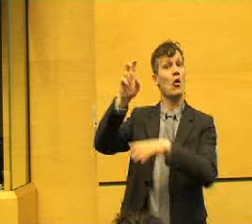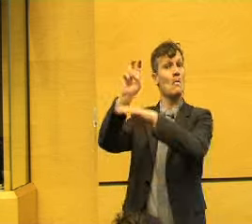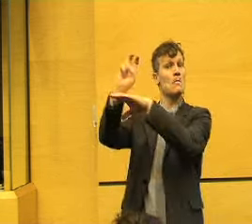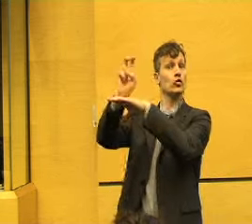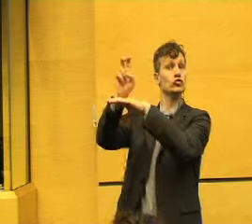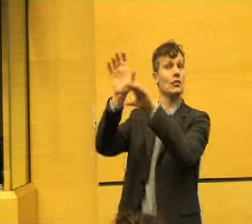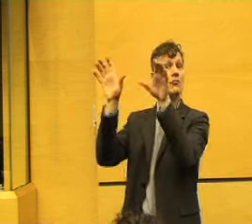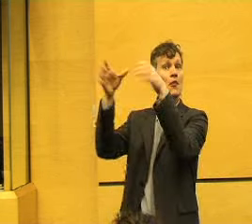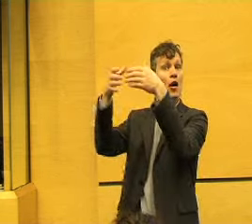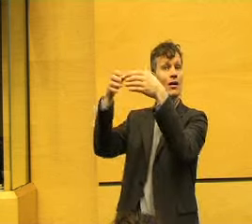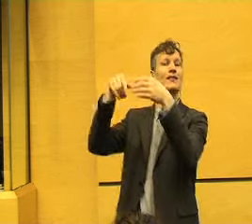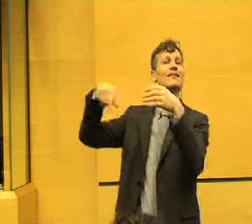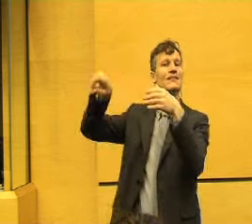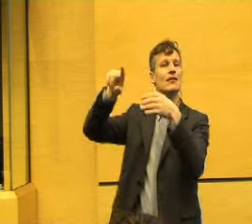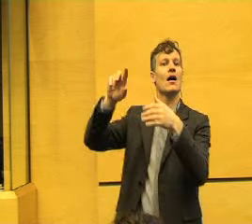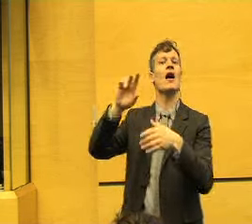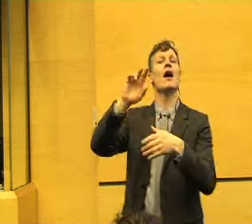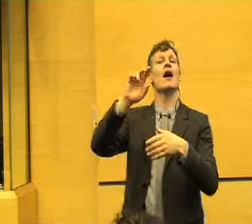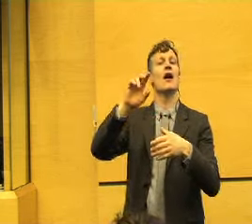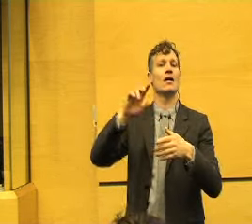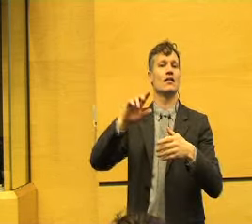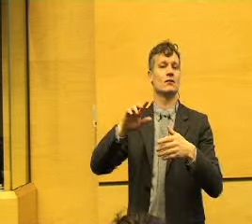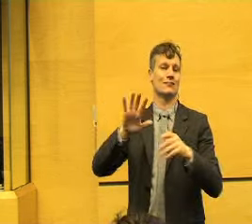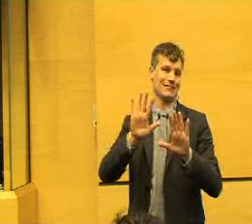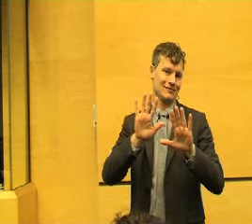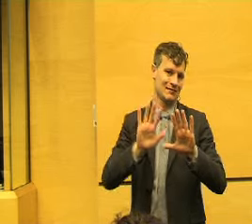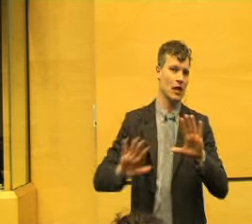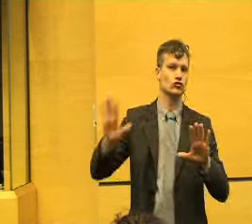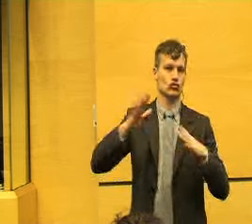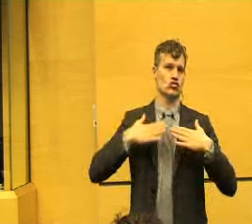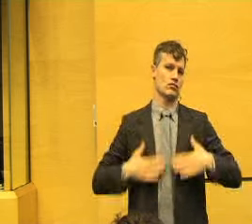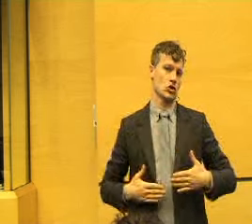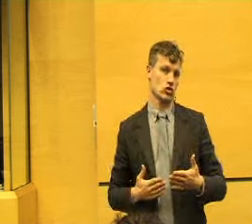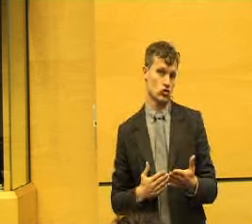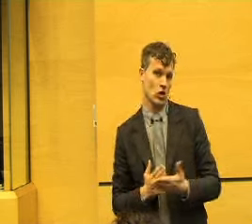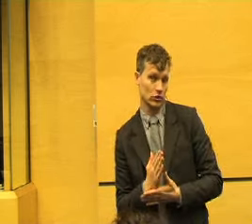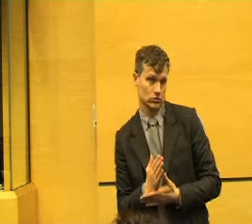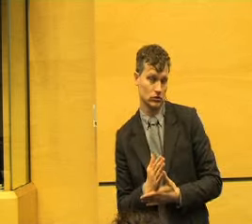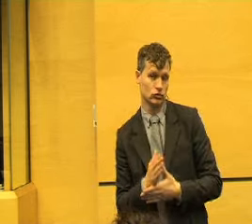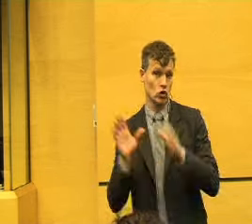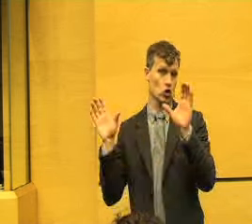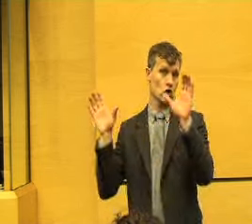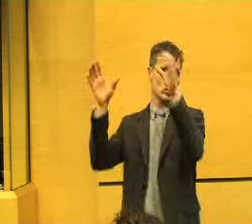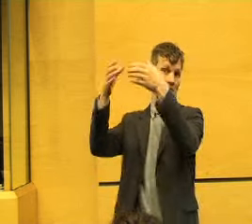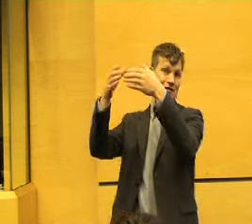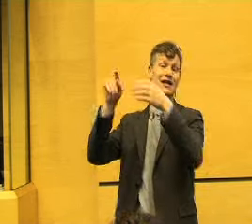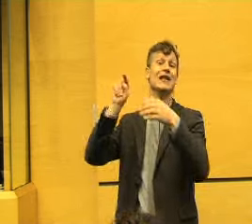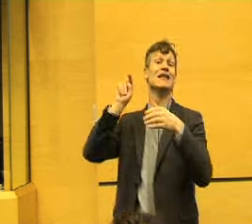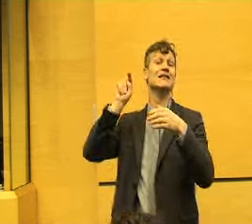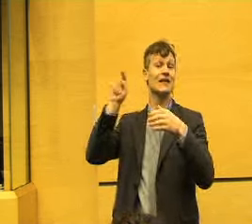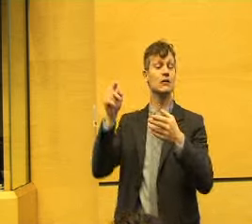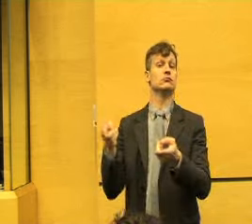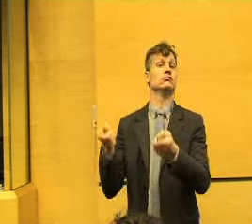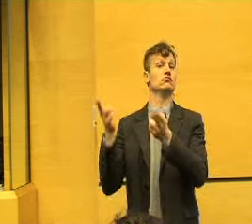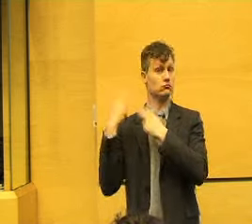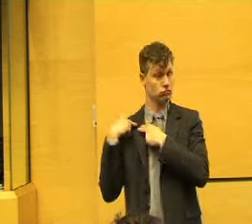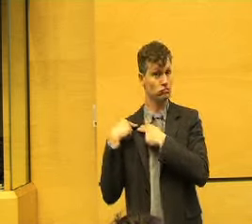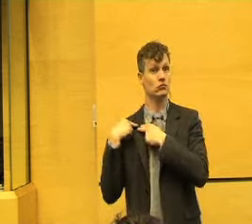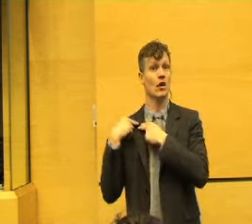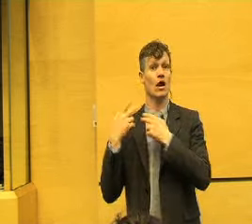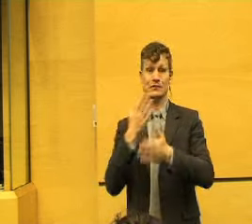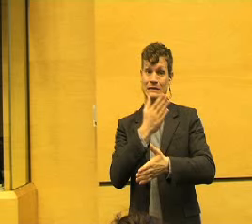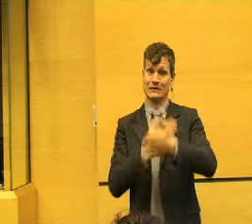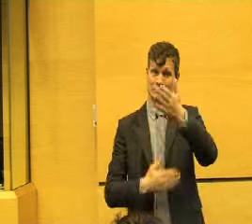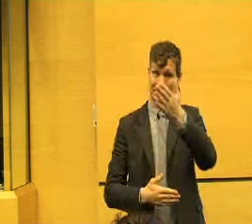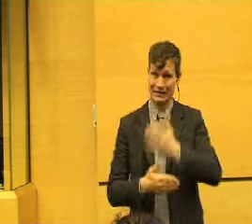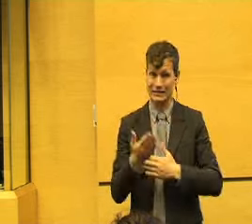Thailand, and is the right body in order to mainstream people with disabilities into human rights mechanisms, and that is